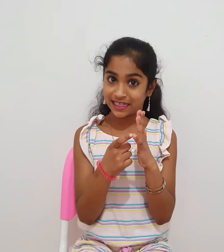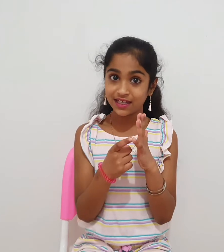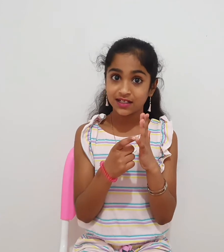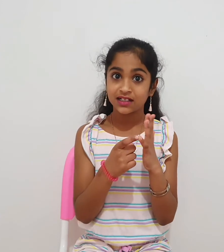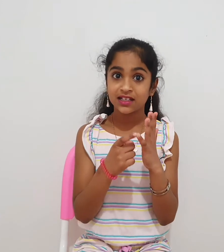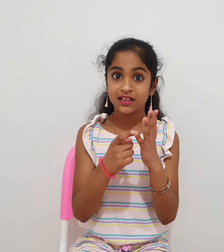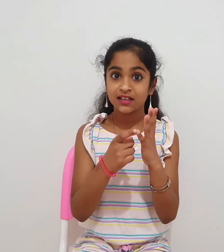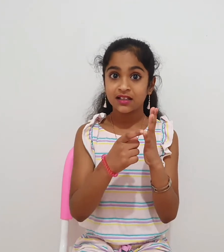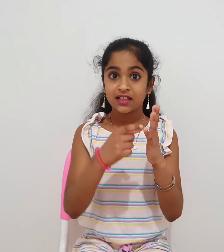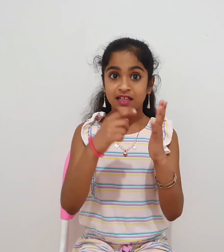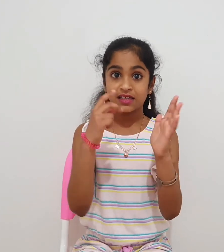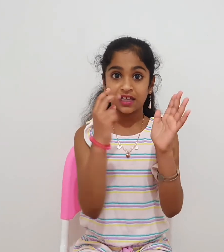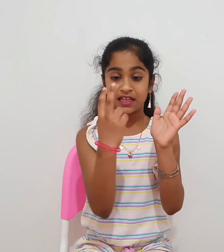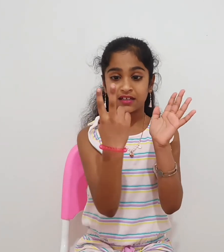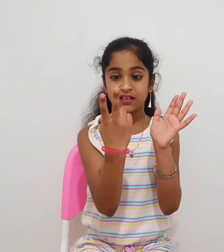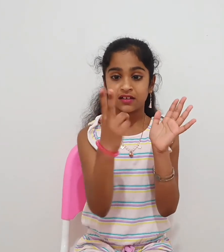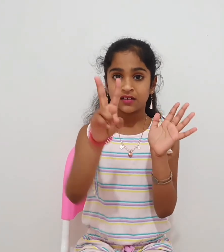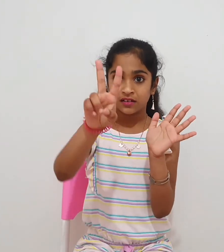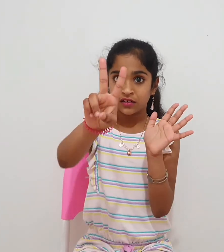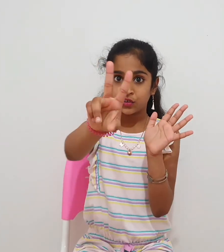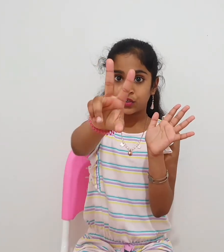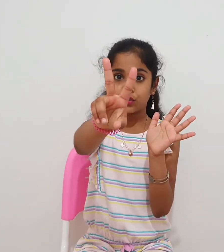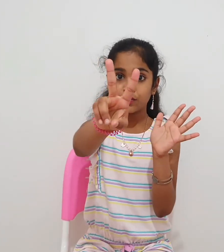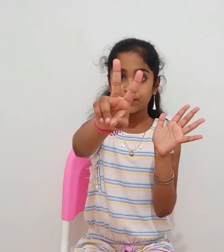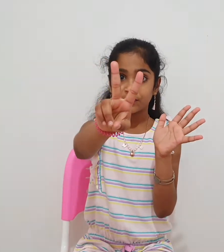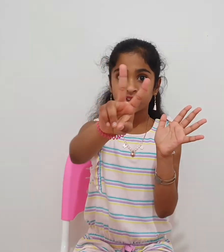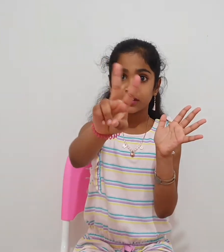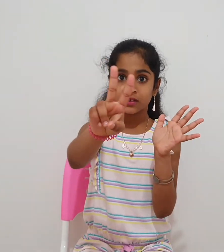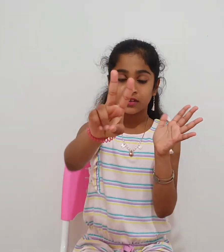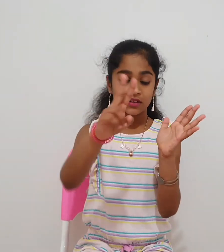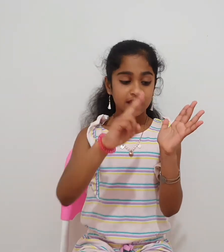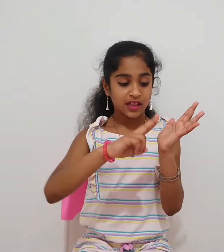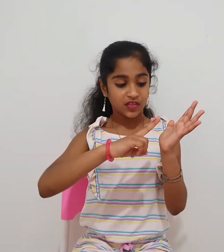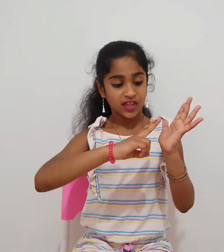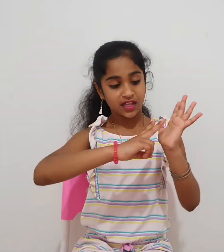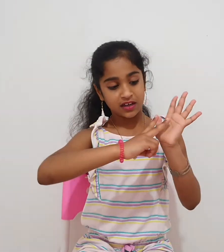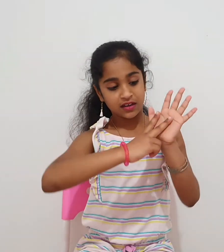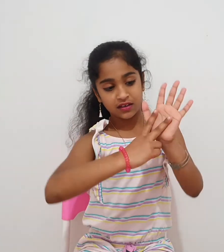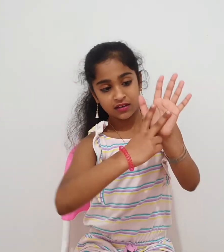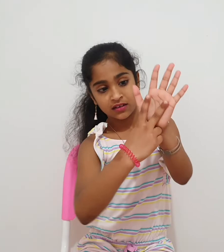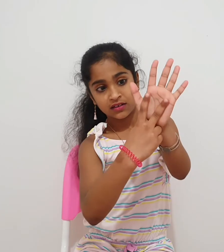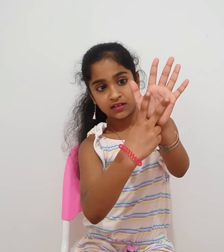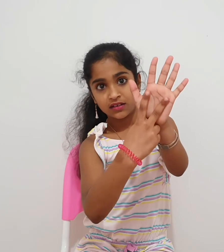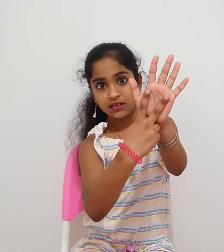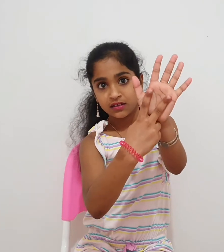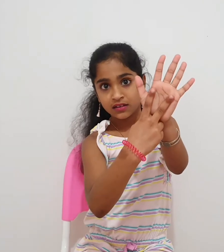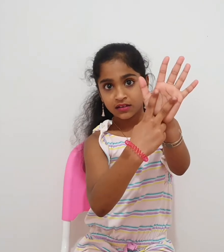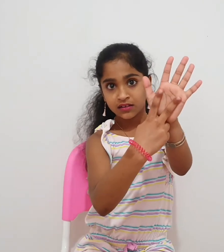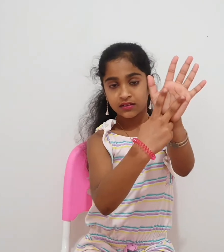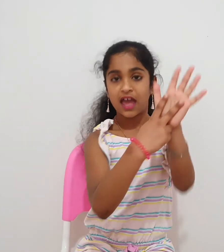is like two and then that.